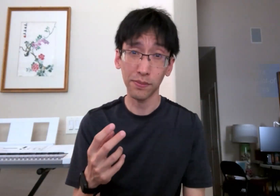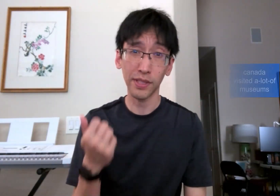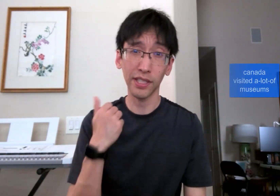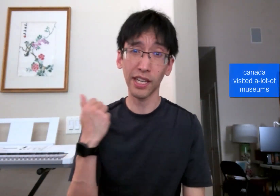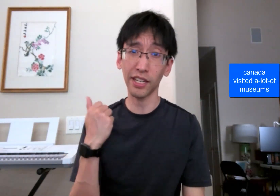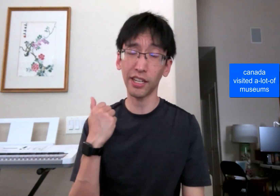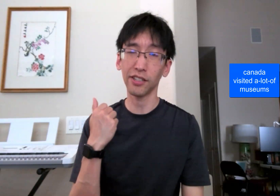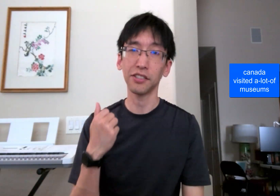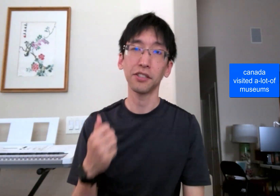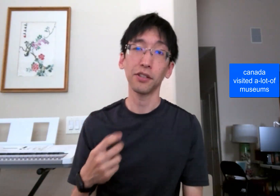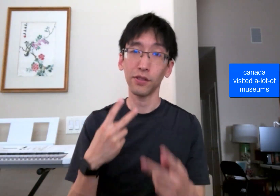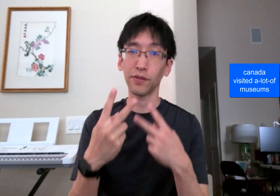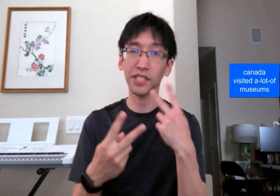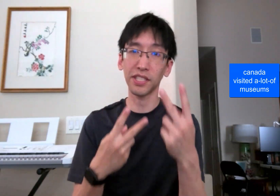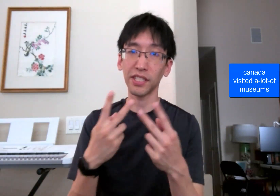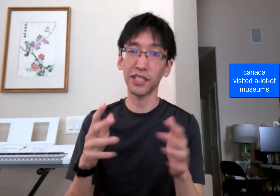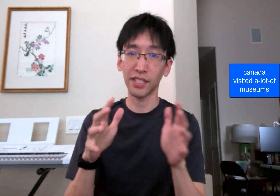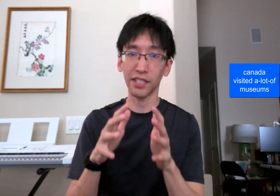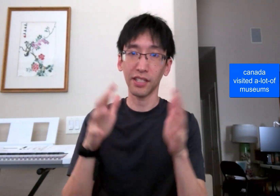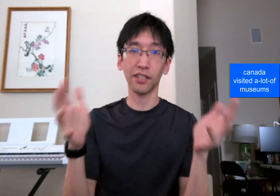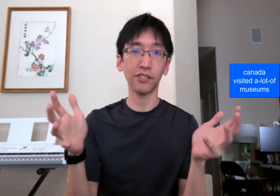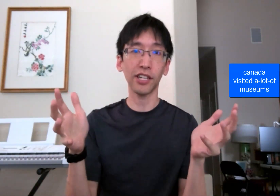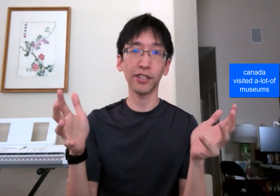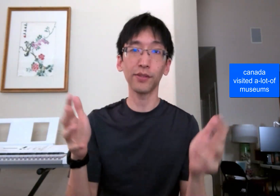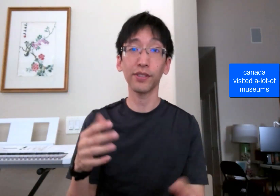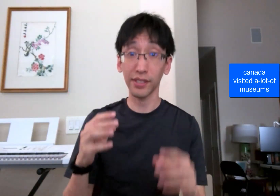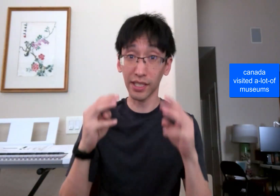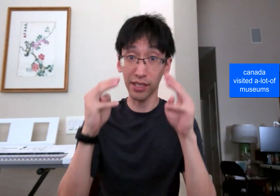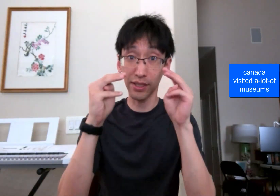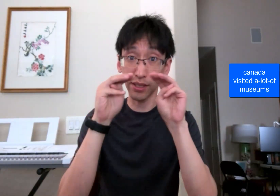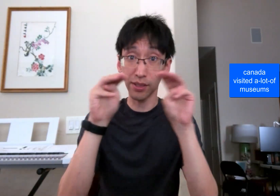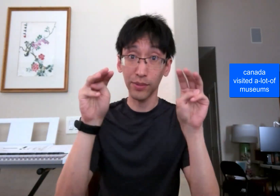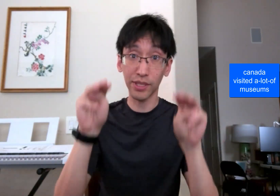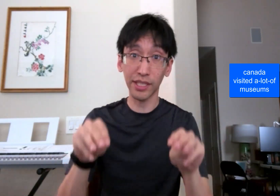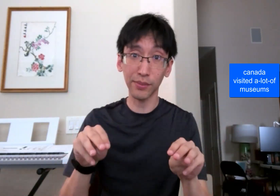in Canada, we visited a lot of, say,